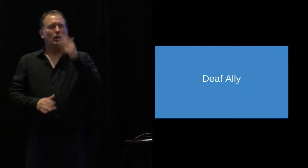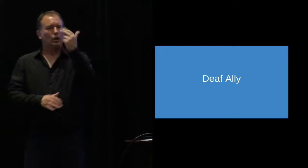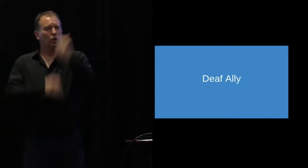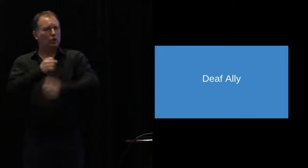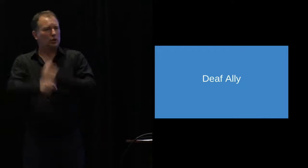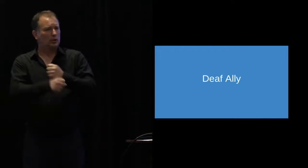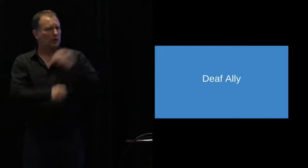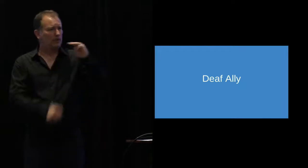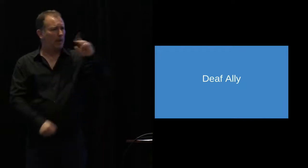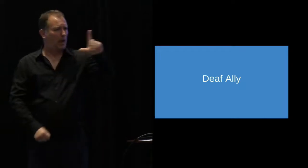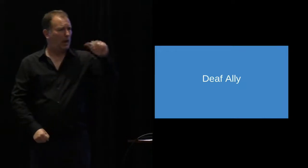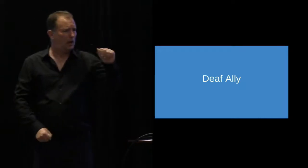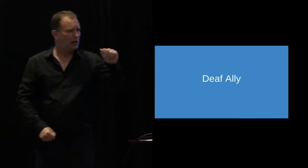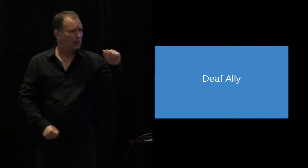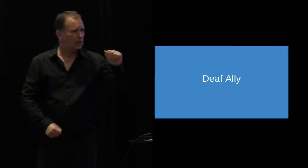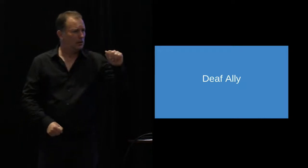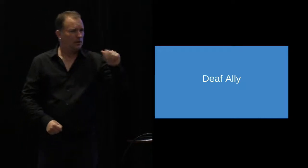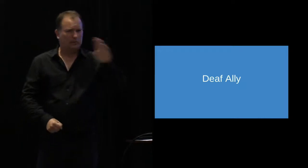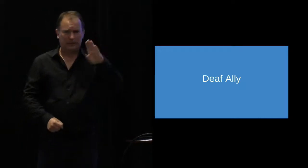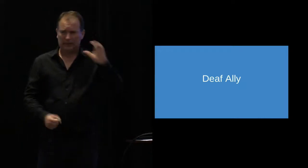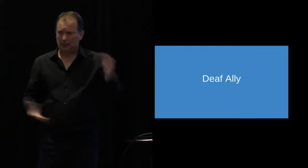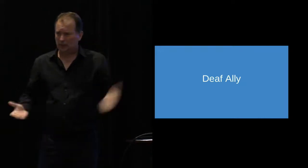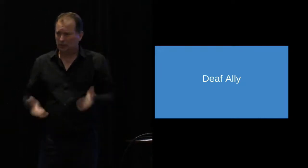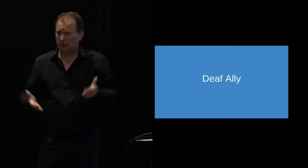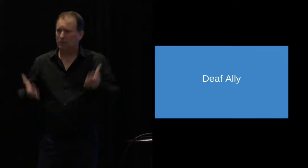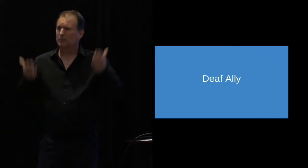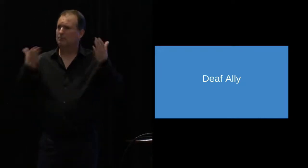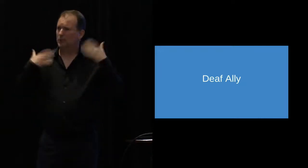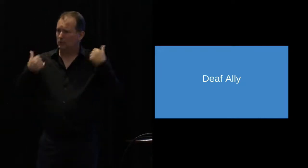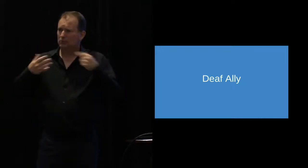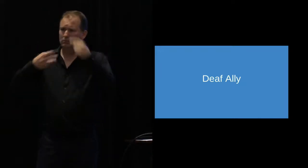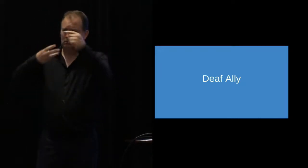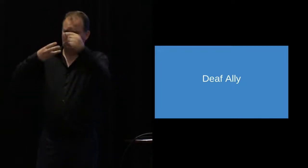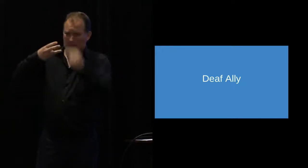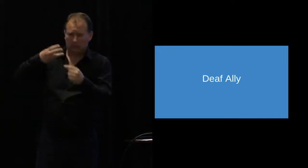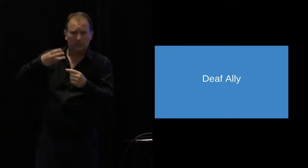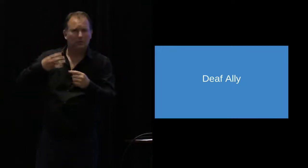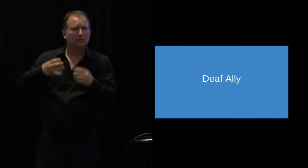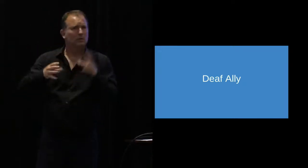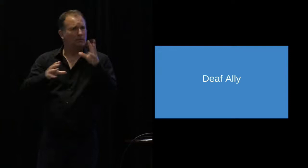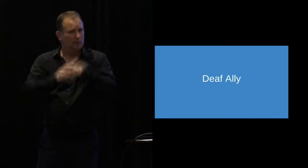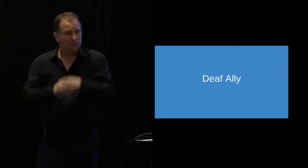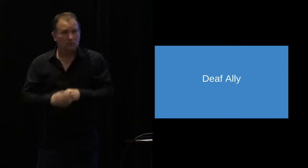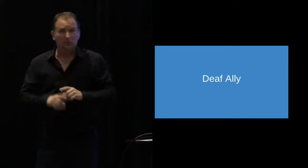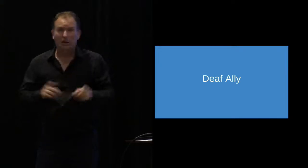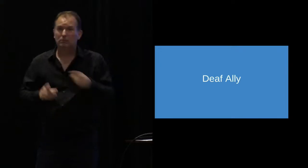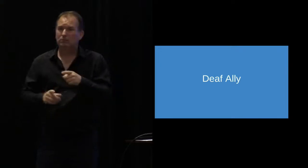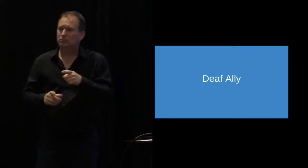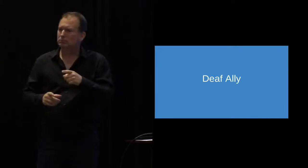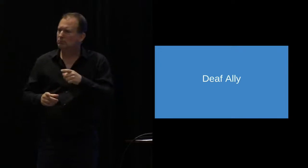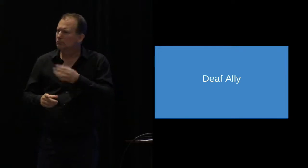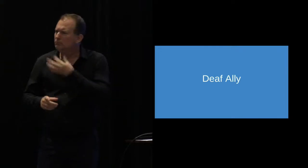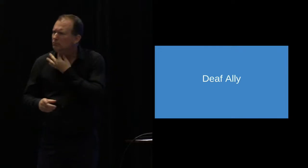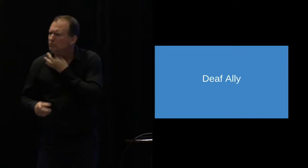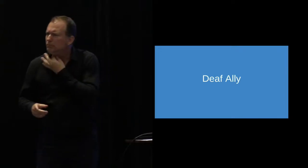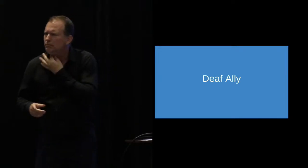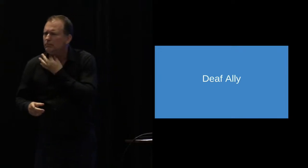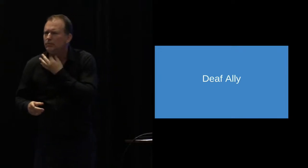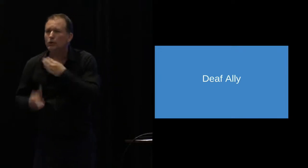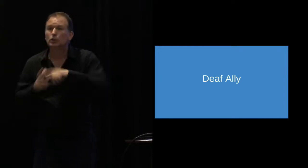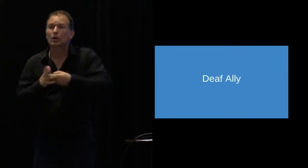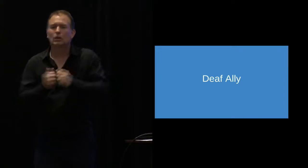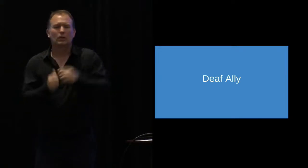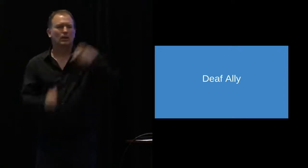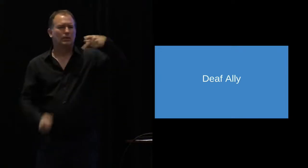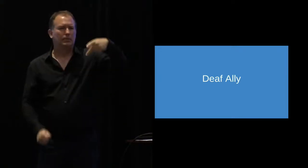But we think about our allies in the fight for accessibility. A 13-year